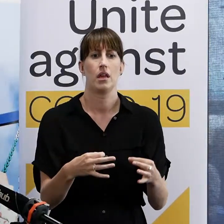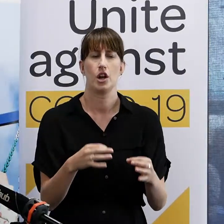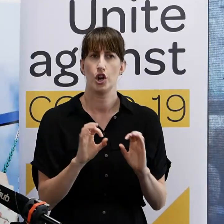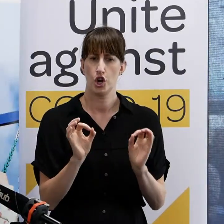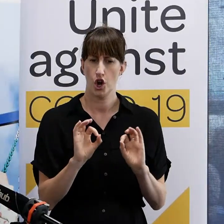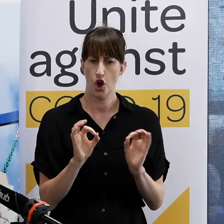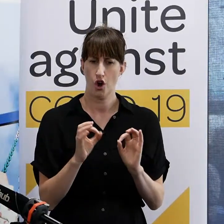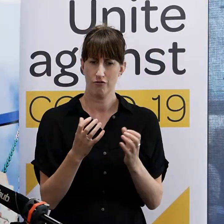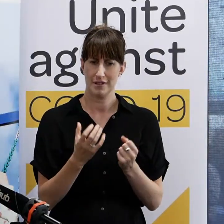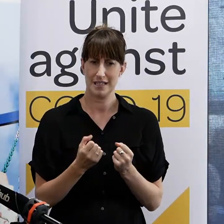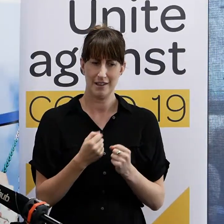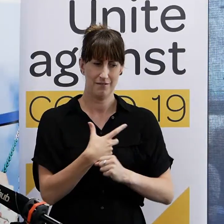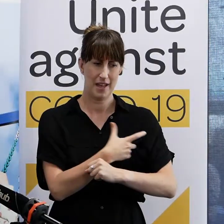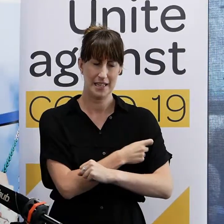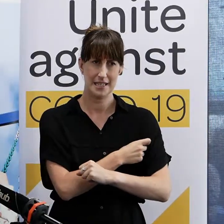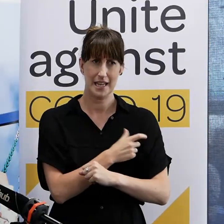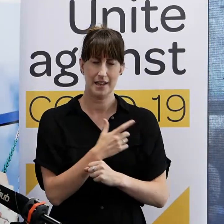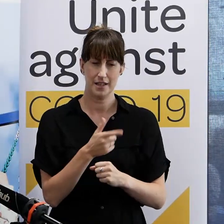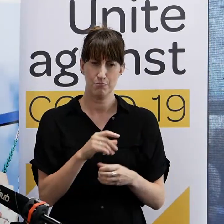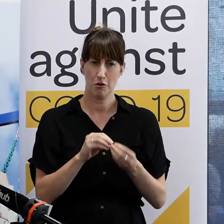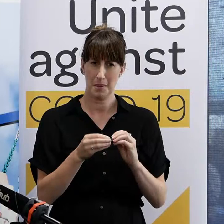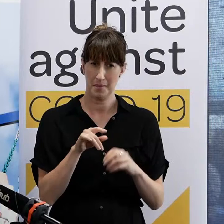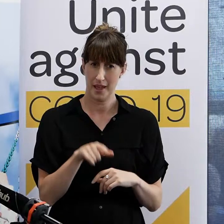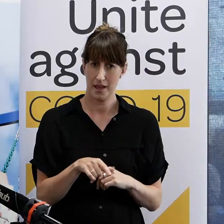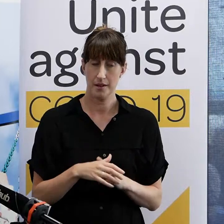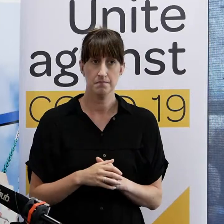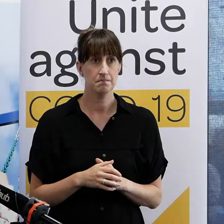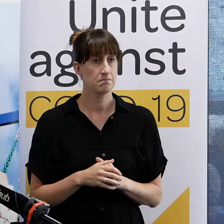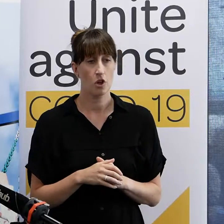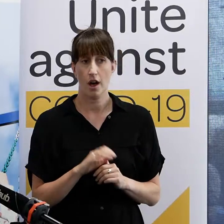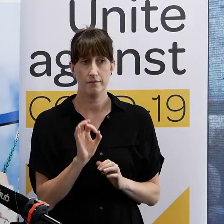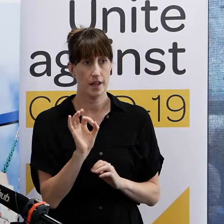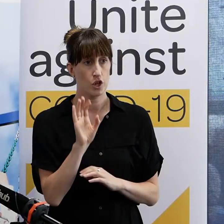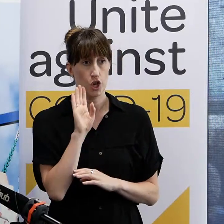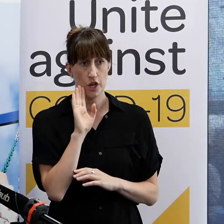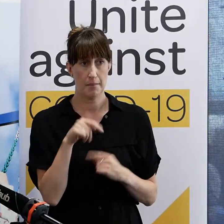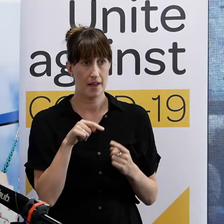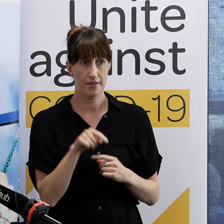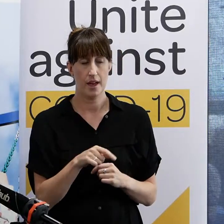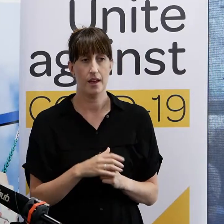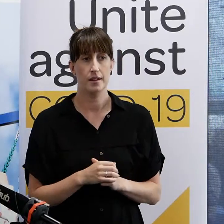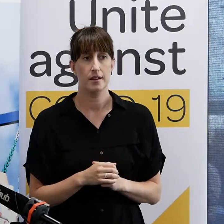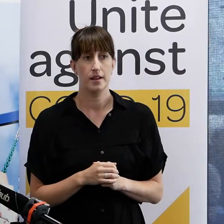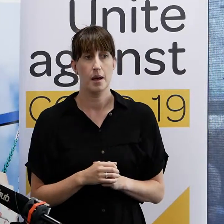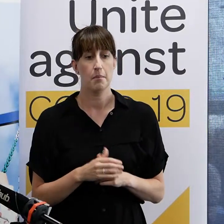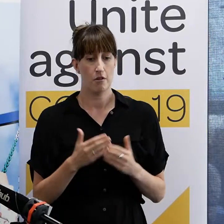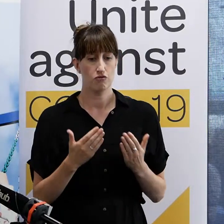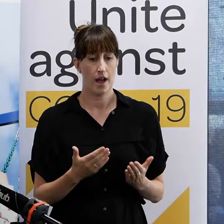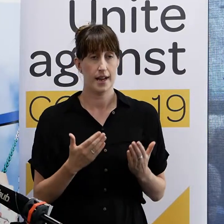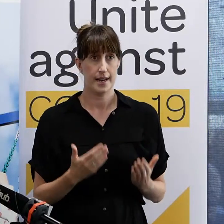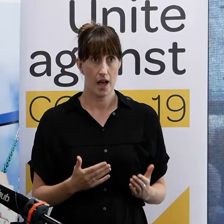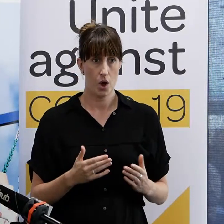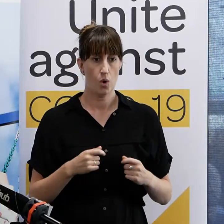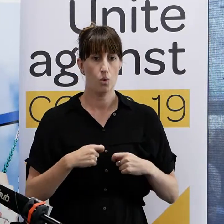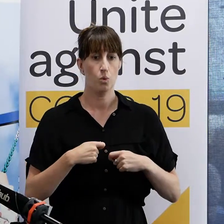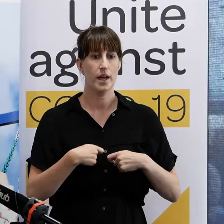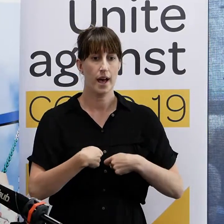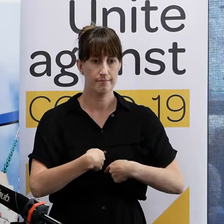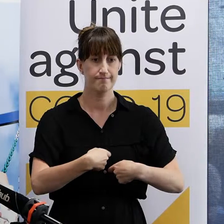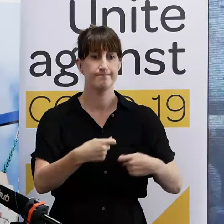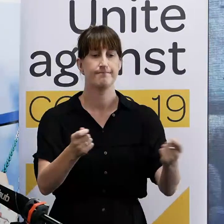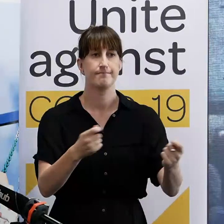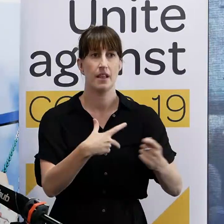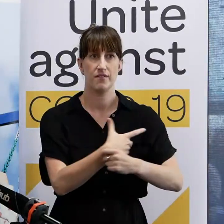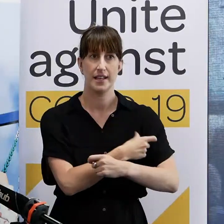had that specifically brought to my attention, but we are very much right around the country rolling out now to our healthcare workforce, and